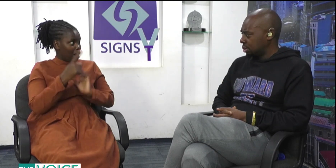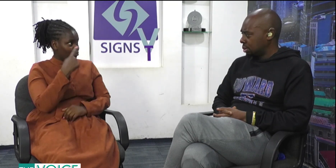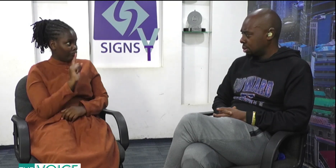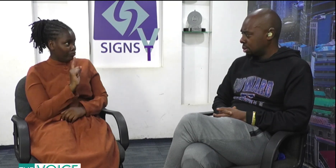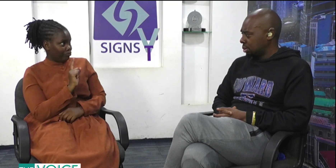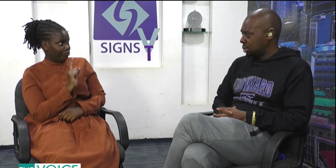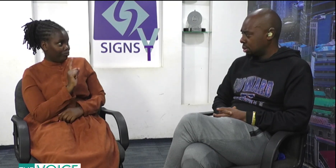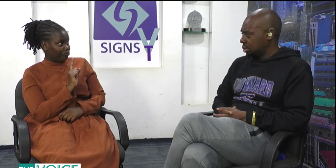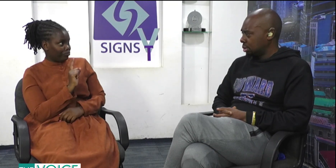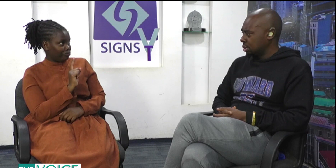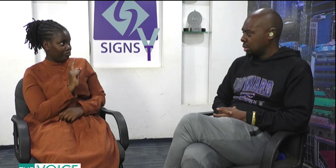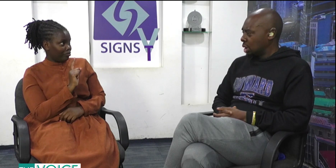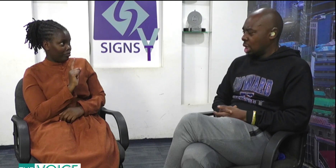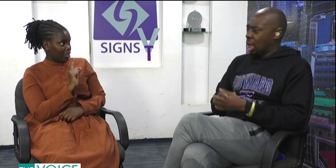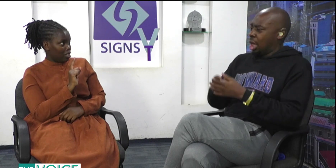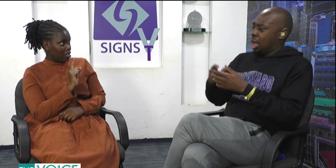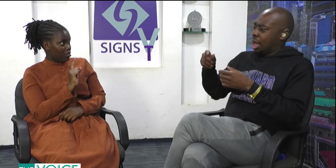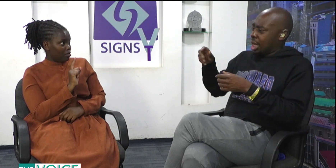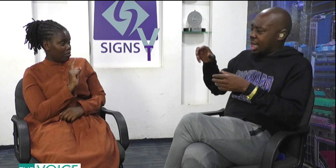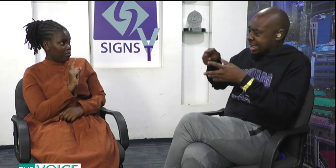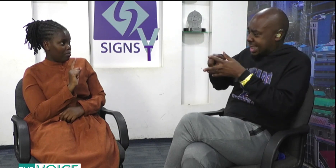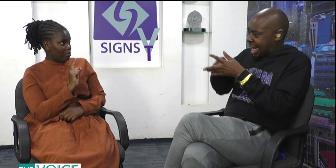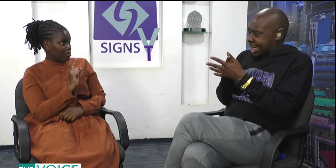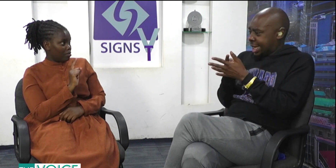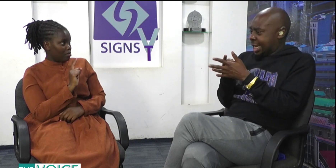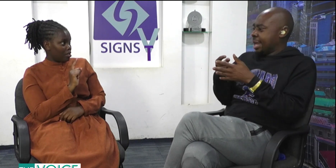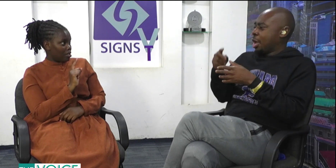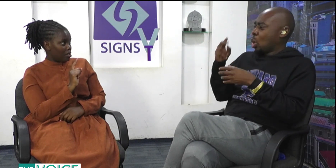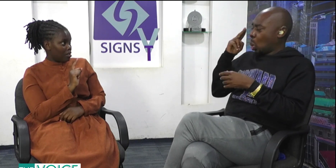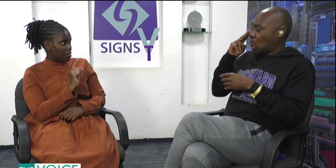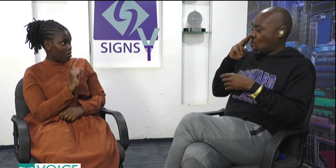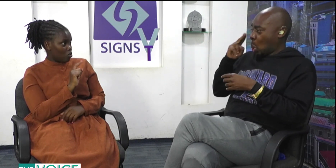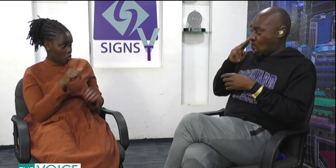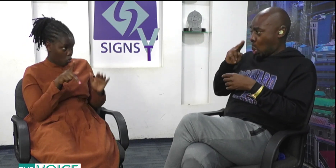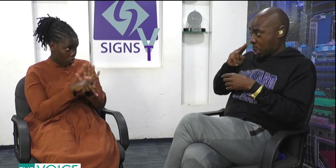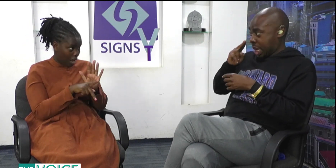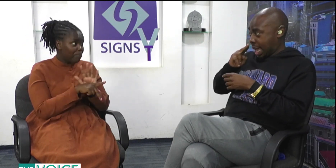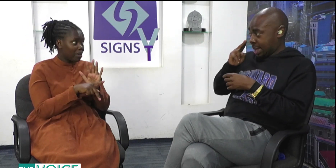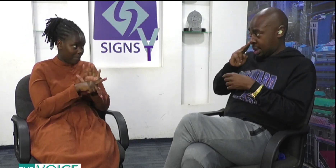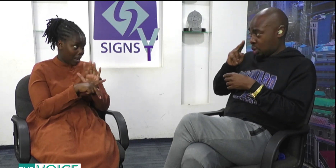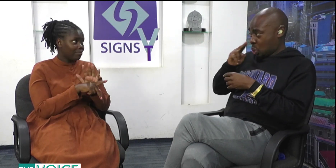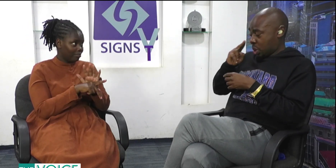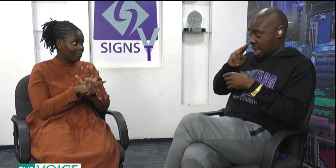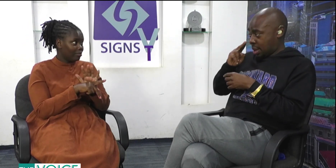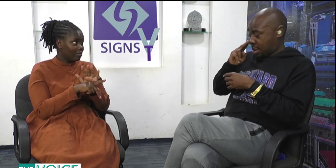and then you finished primary school, and then you went to high school, or? Yeah, Kuja.